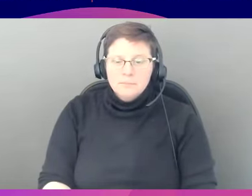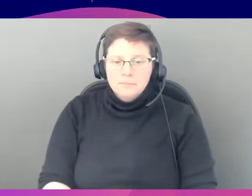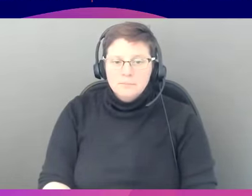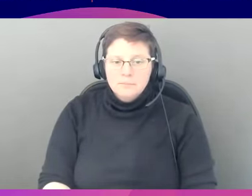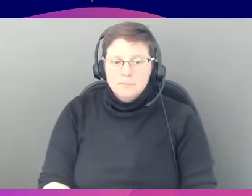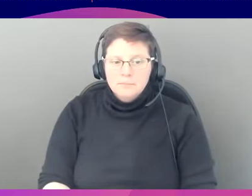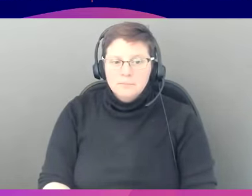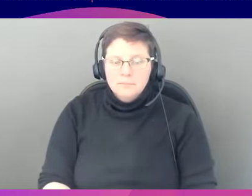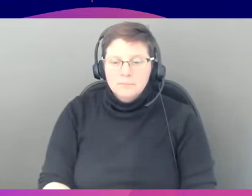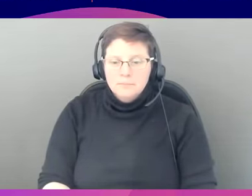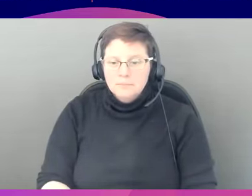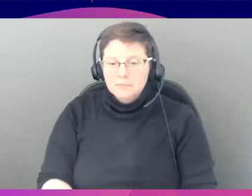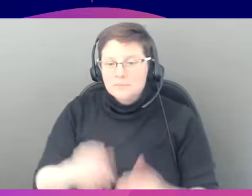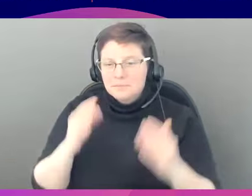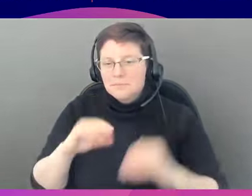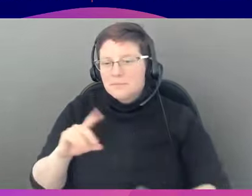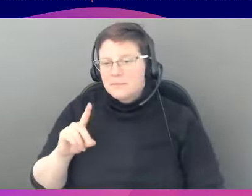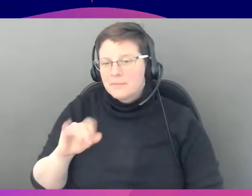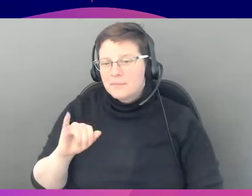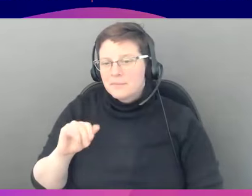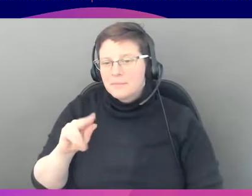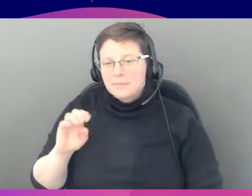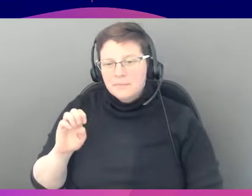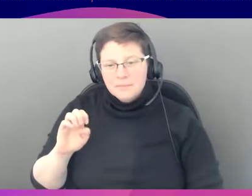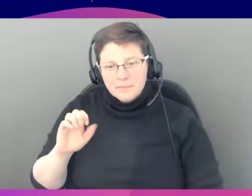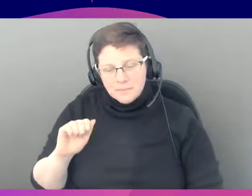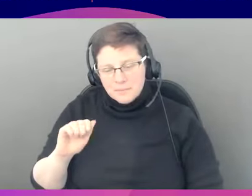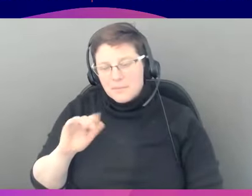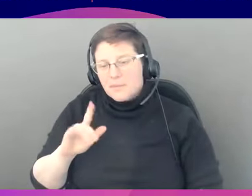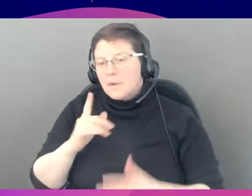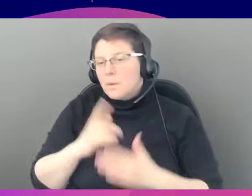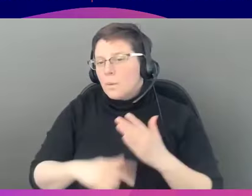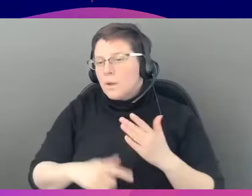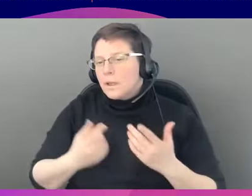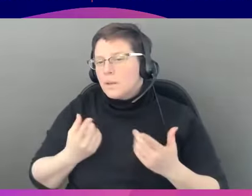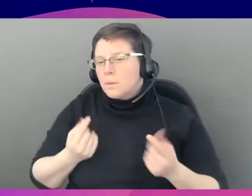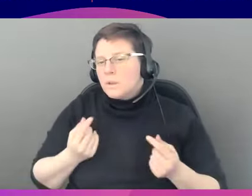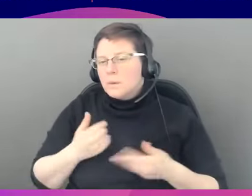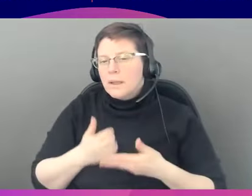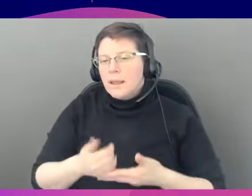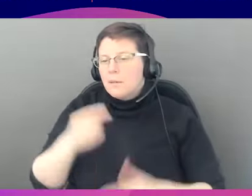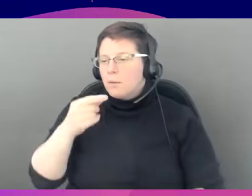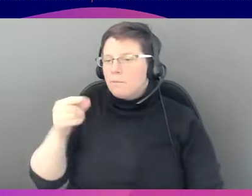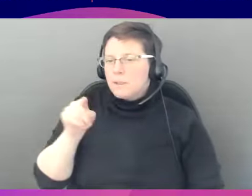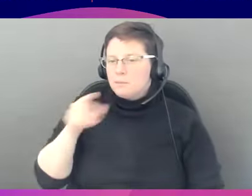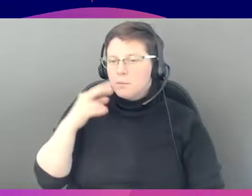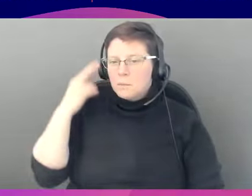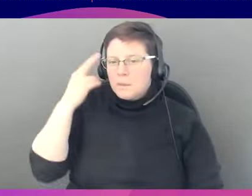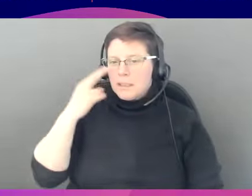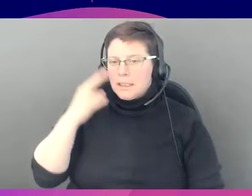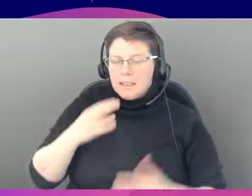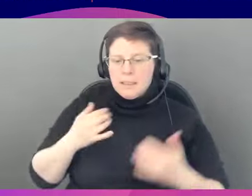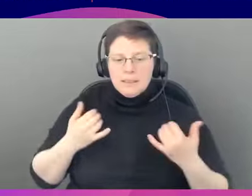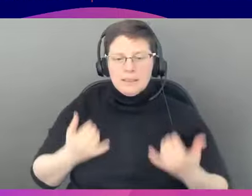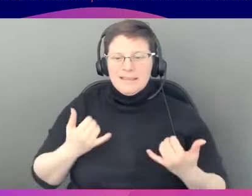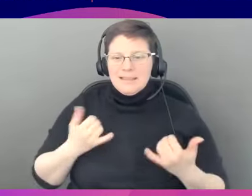Okay. So the next question is, what can we do to help government realize that existing domestic violence funds